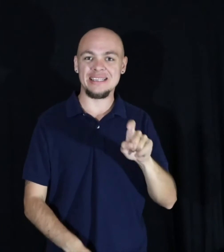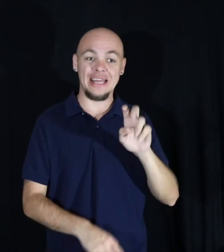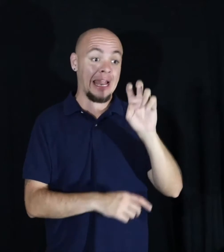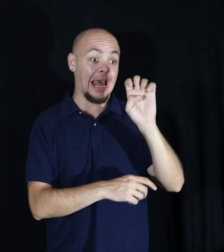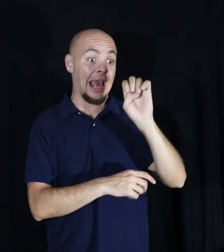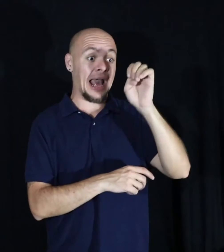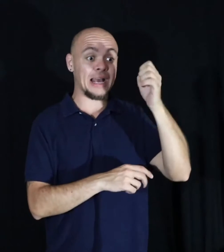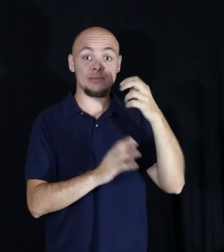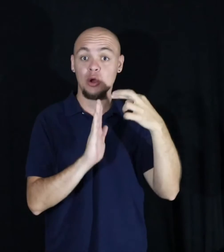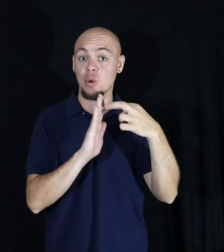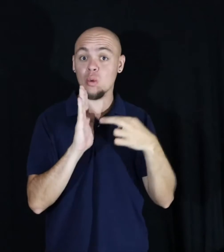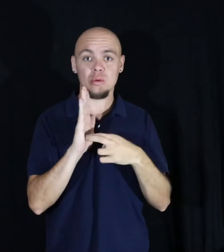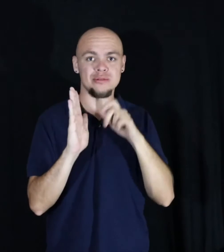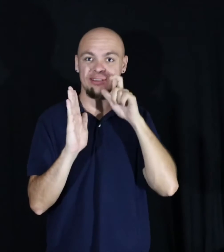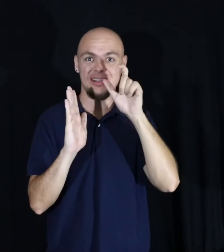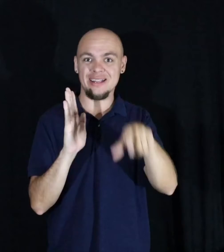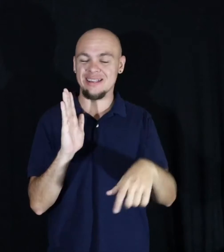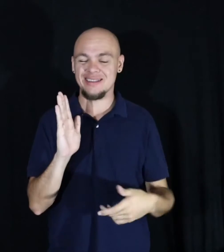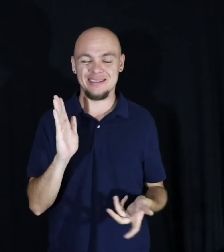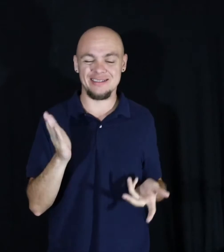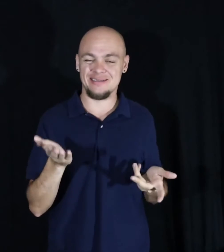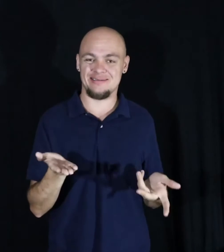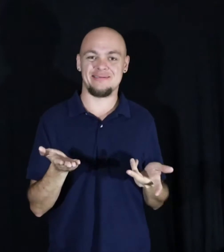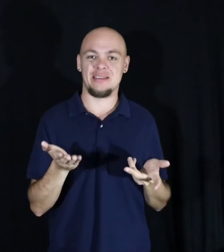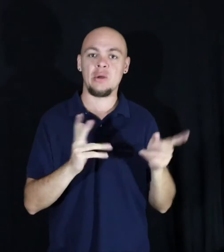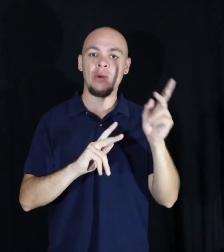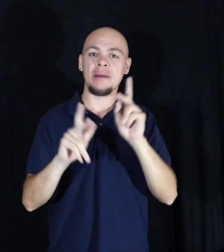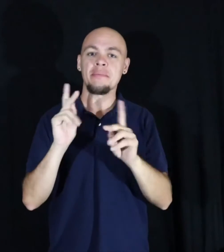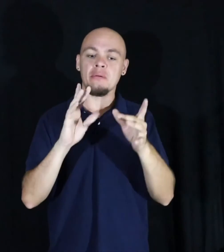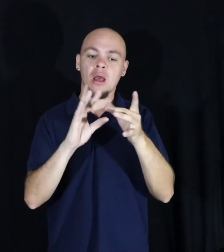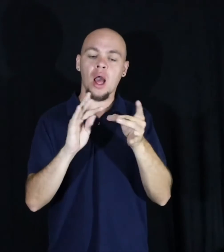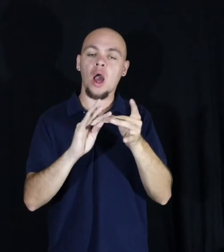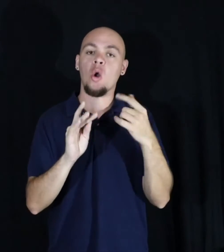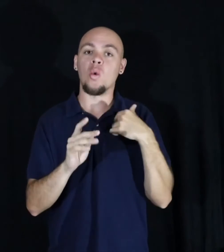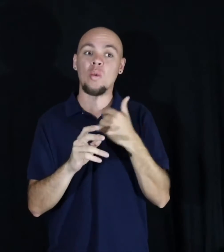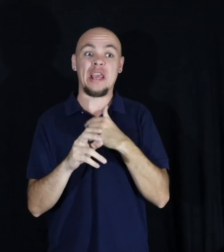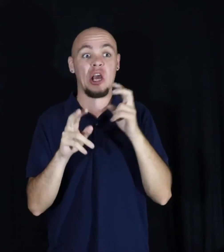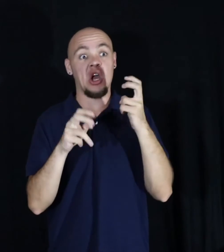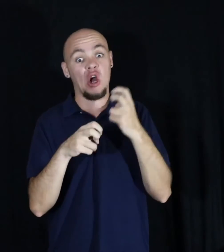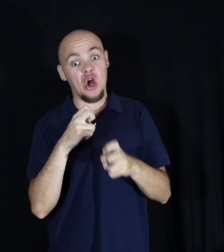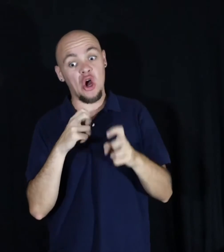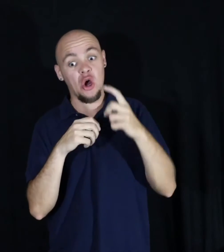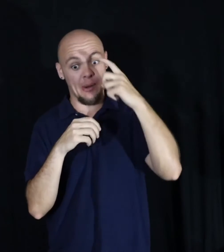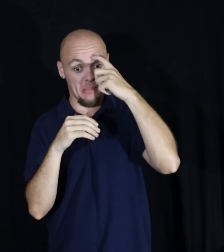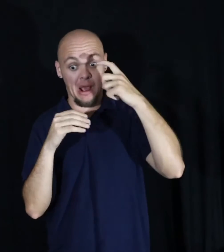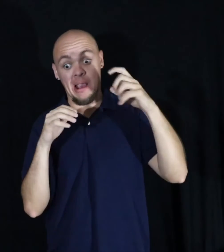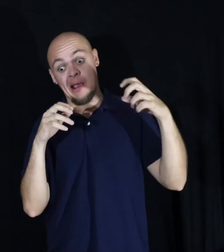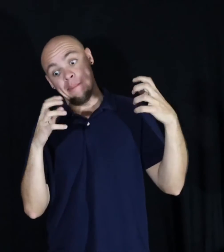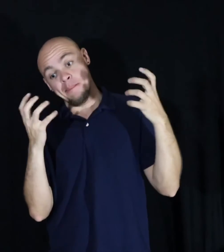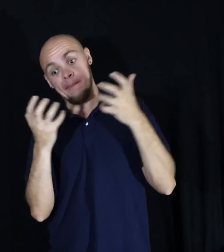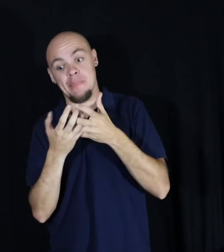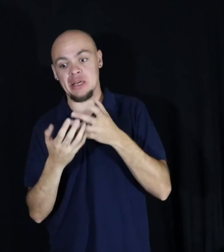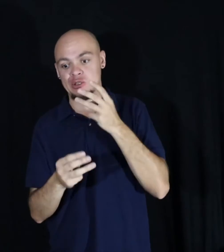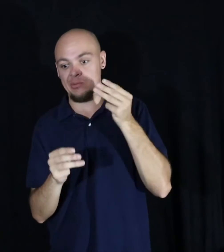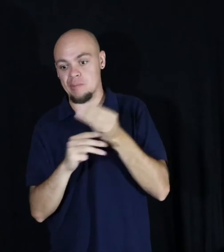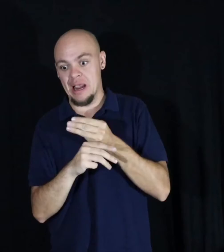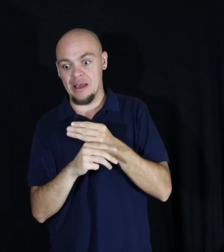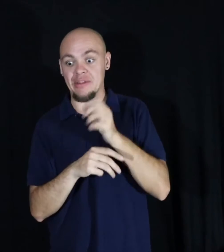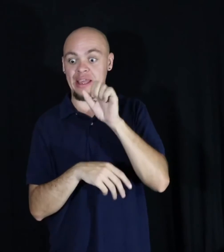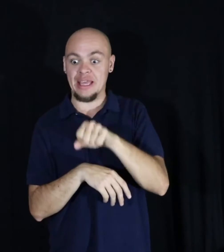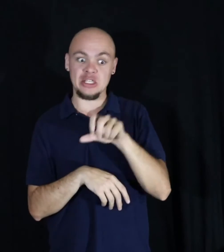rules to figure that out. So when people say that we are either hardwired for math or not, it's not